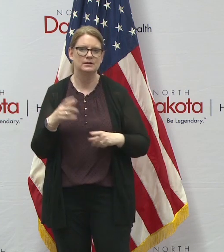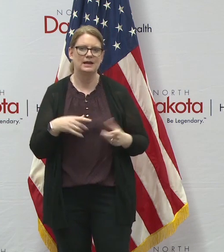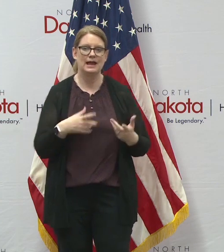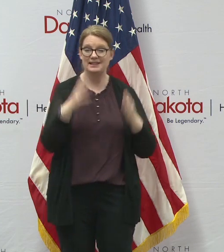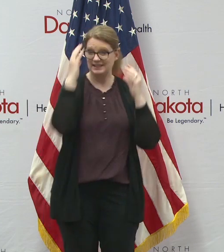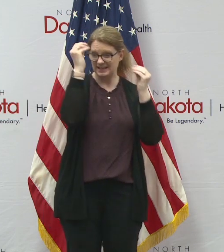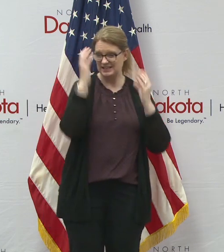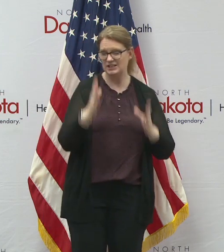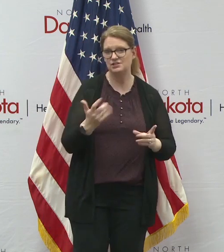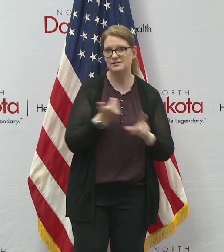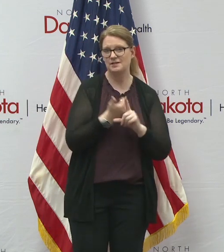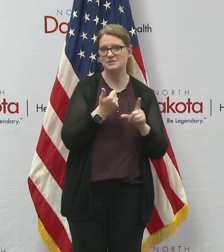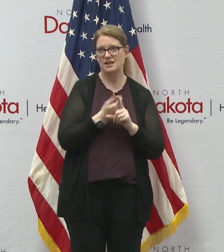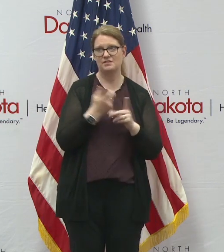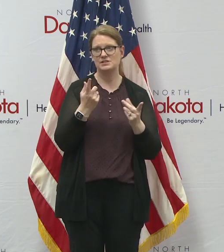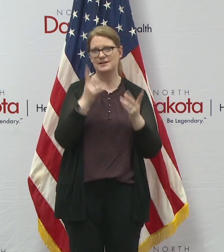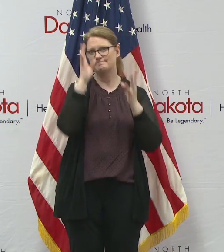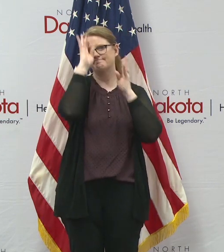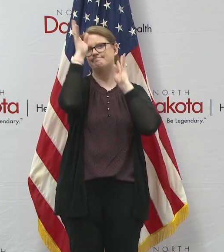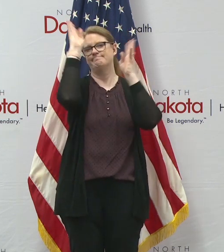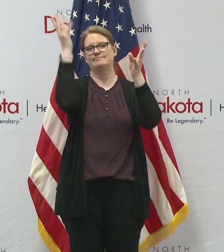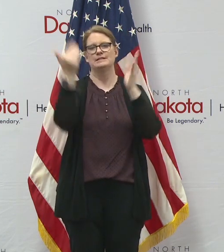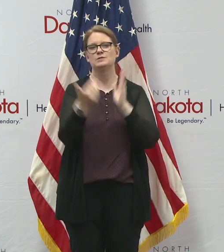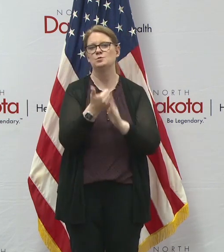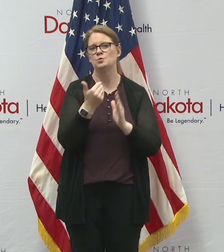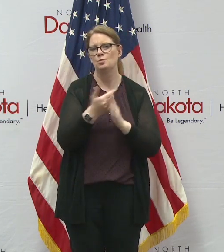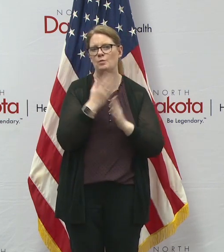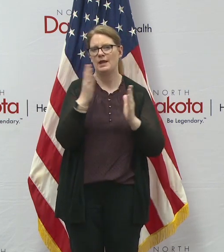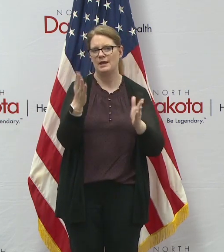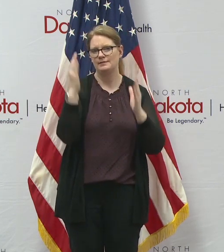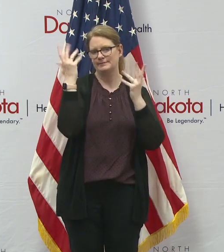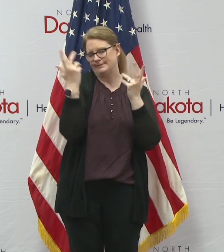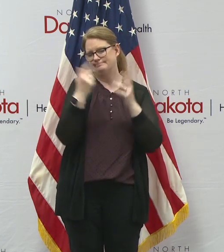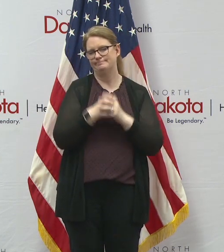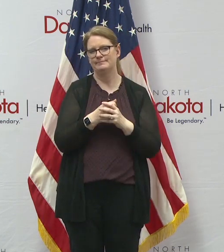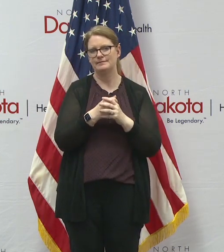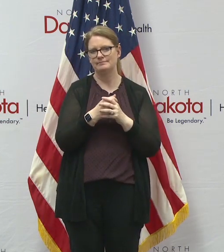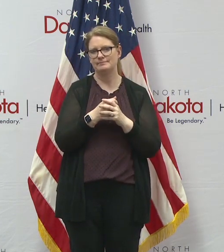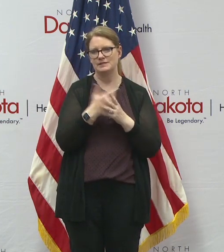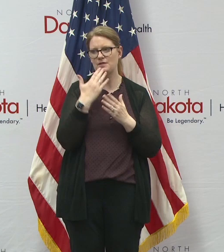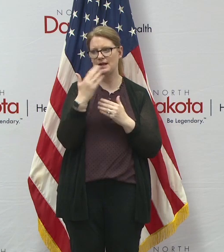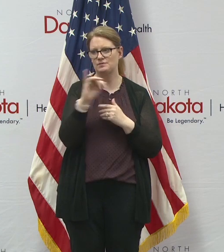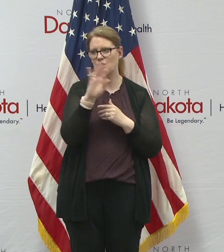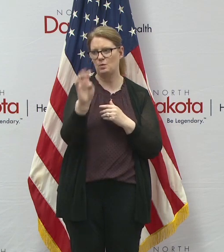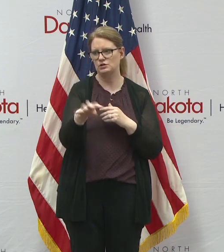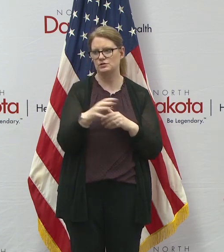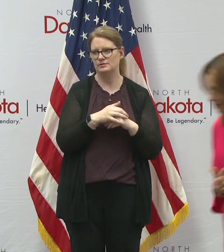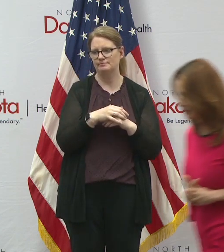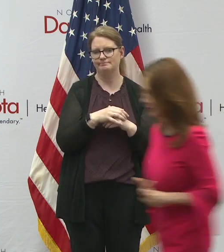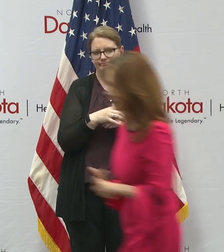are in classroom, and now they're just taking that online into a new way of instruction. So thanks for the question.